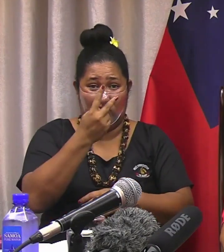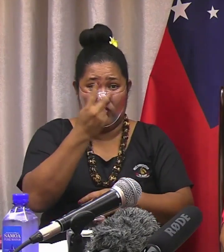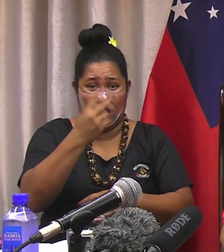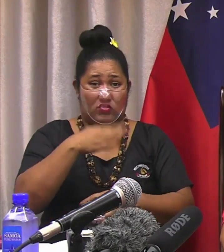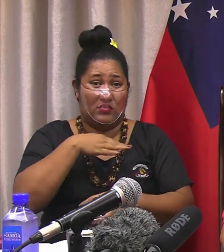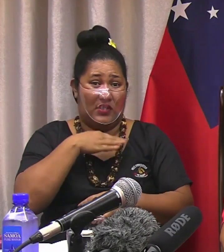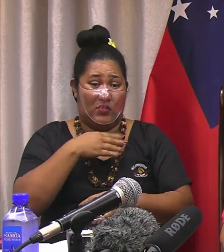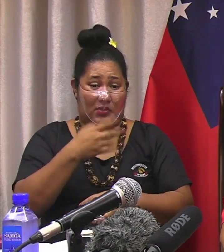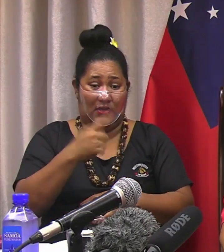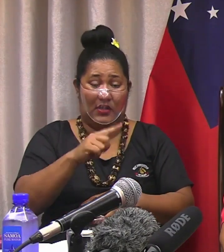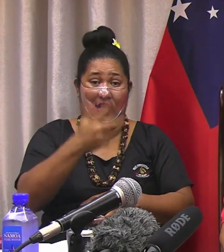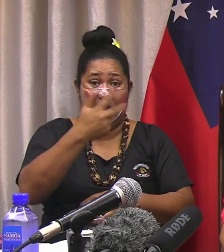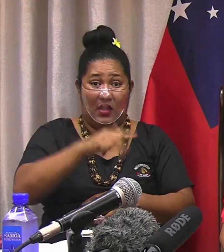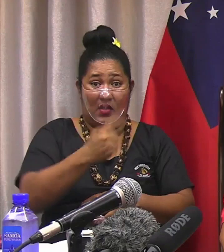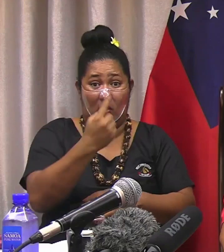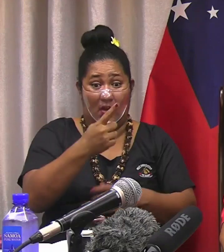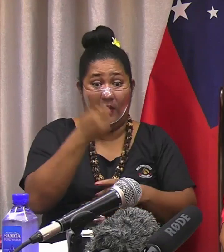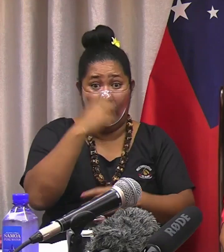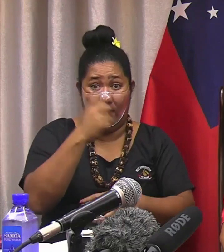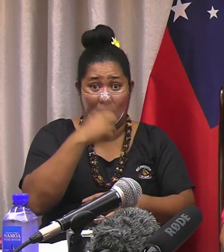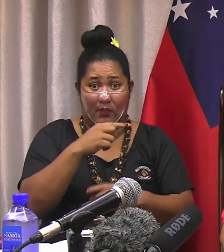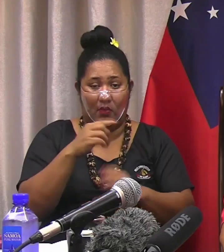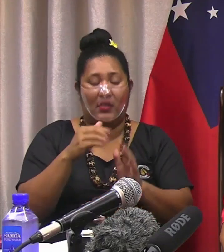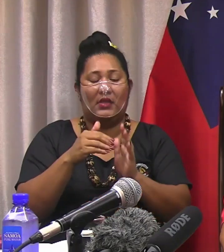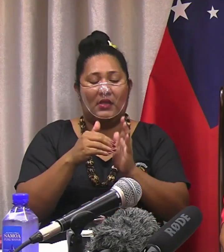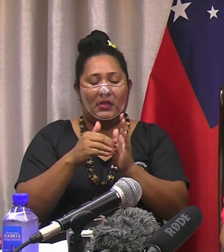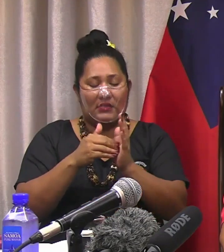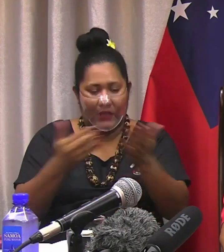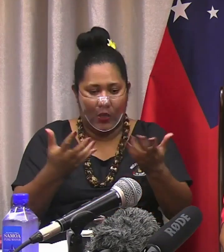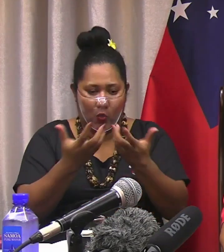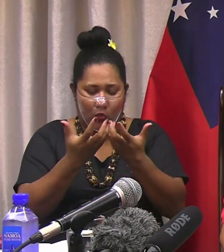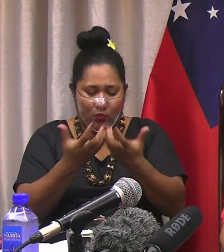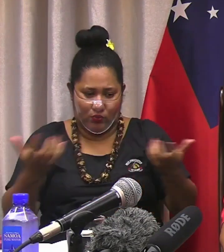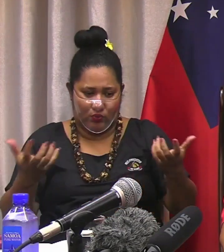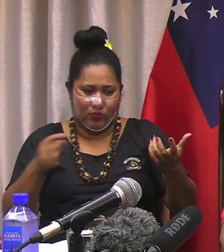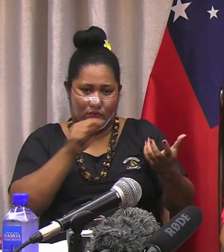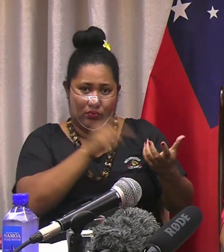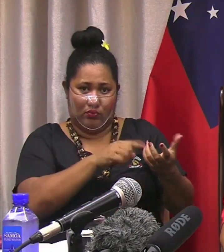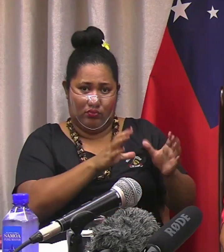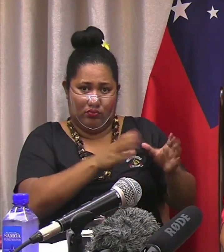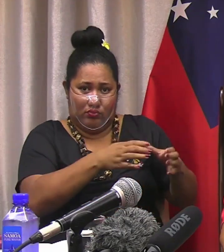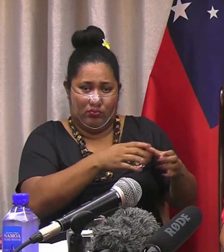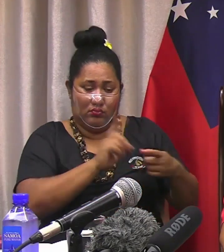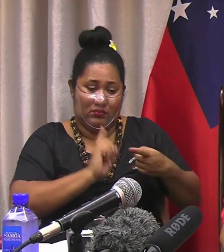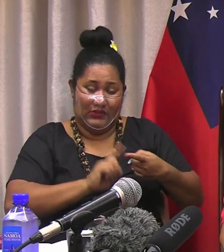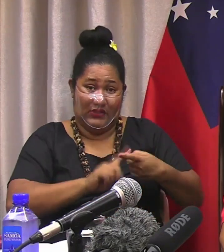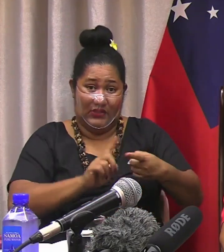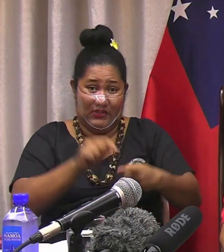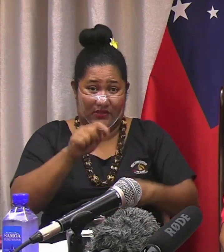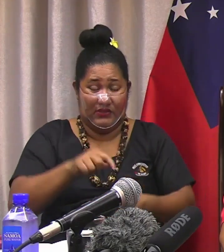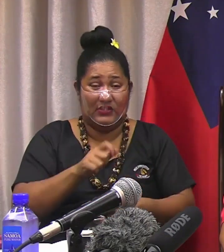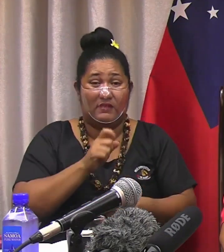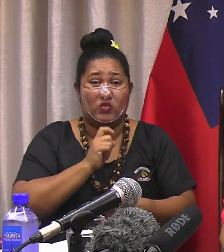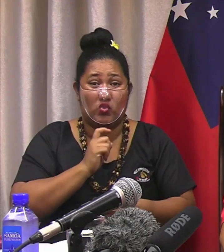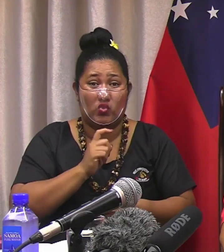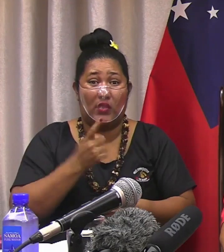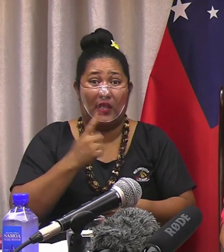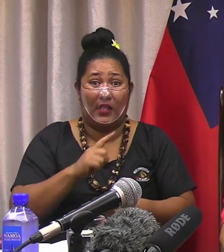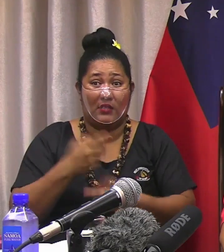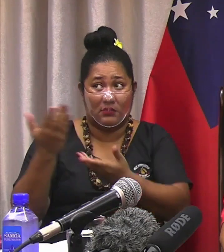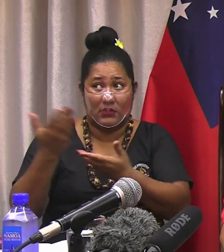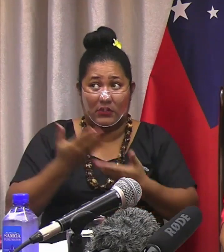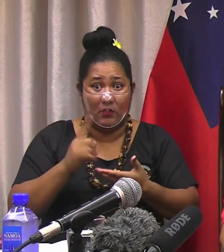281 people in quarantine sites continue this afternoon, and the results should